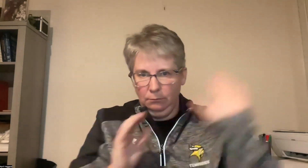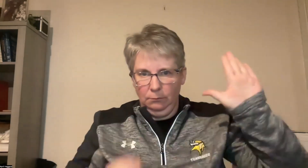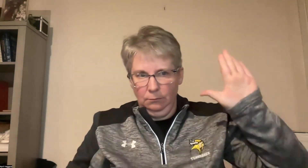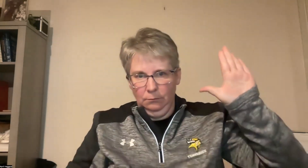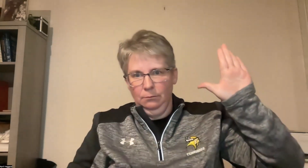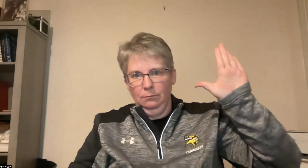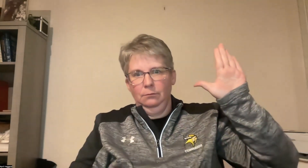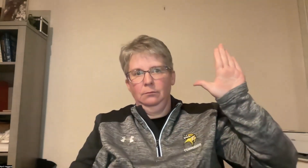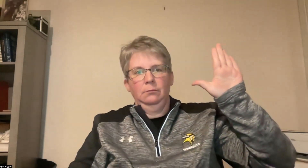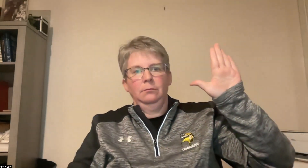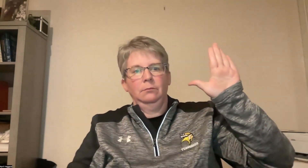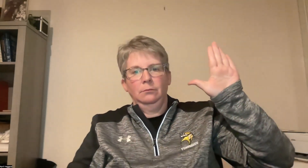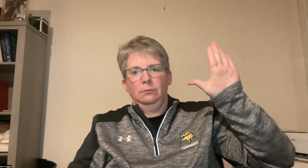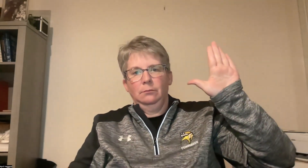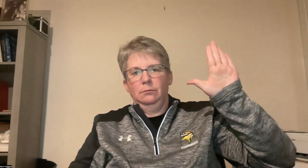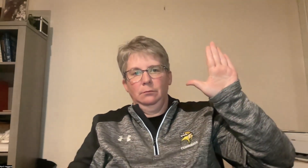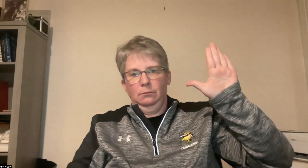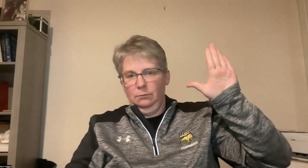changes, deferring that to the next meeting? Raise your hands.